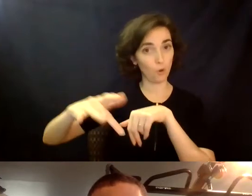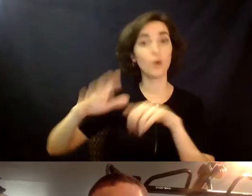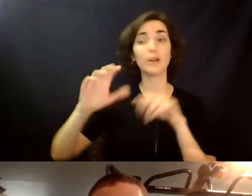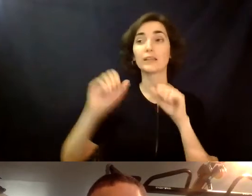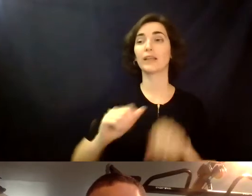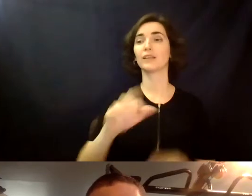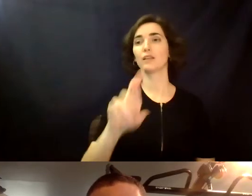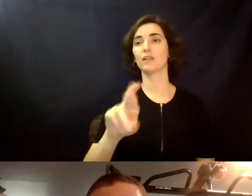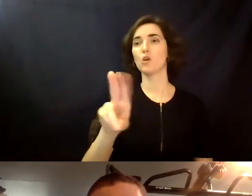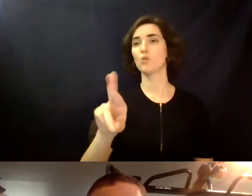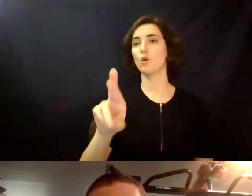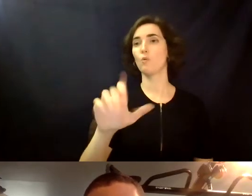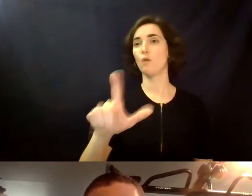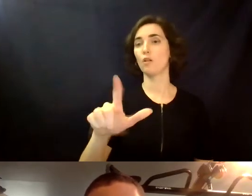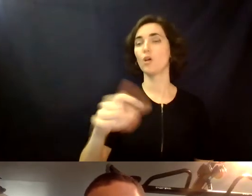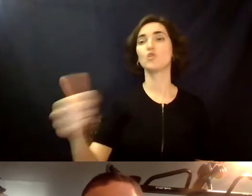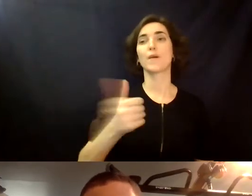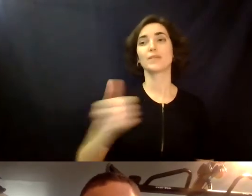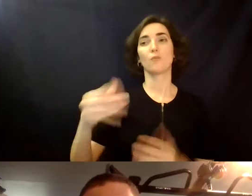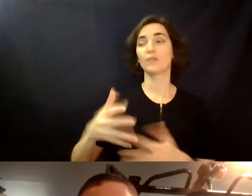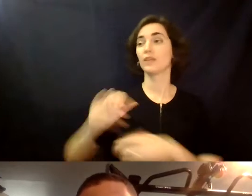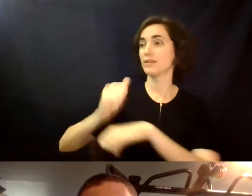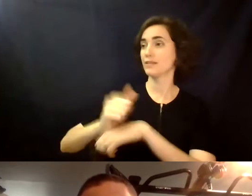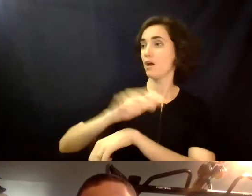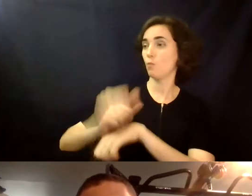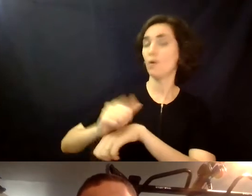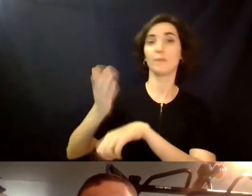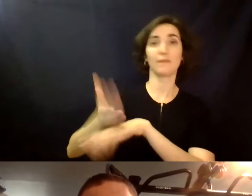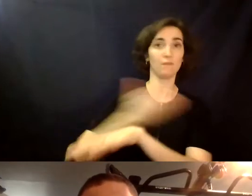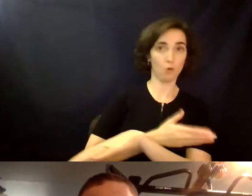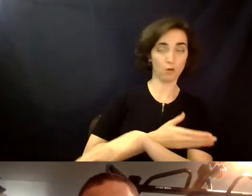provider call and schedule a ride in advance and have them,